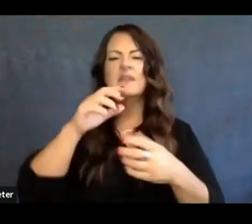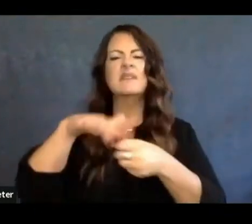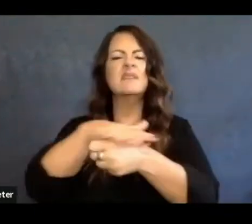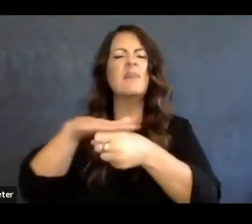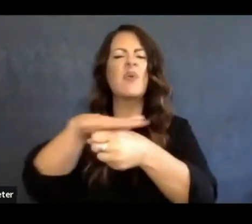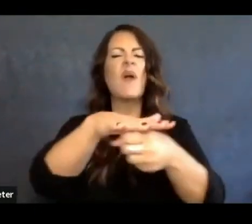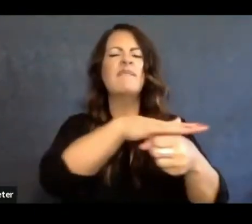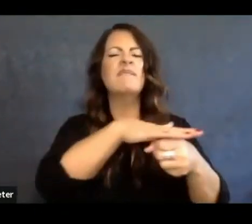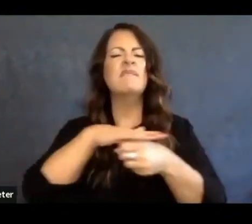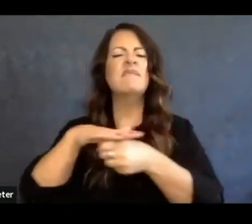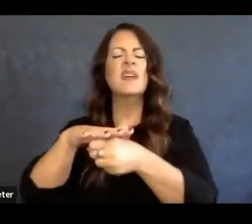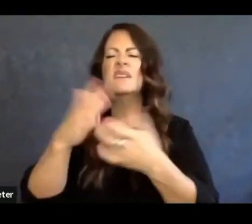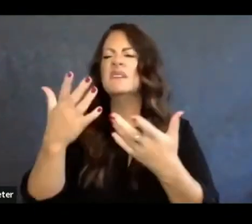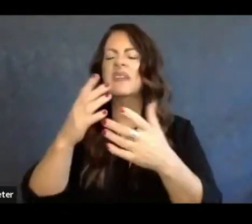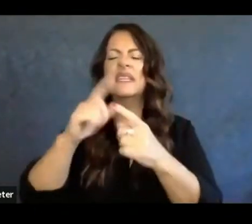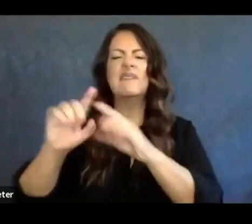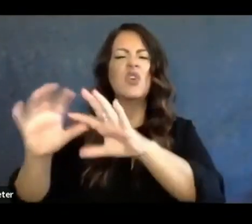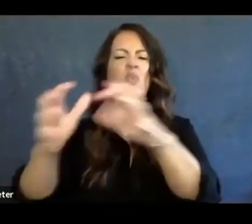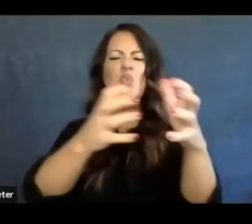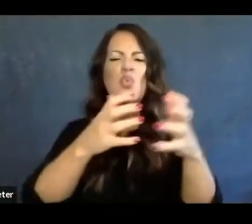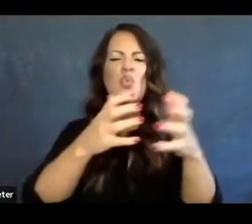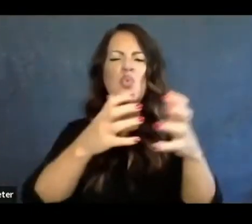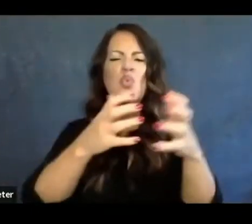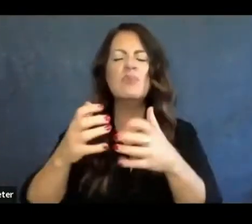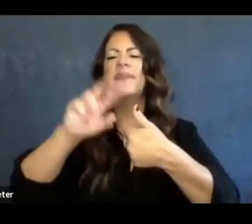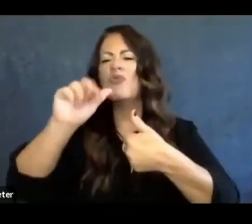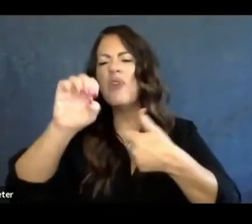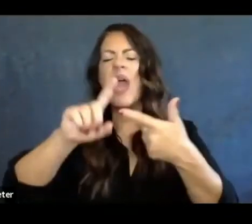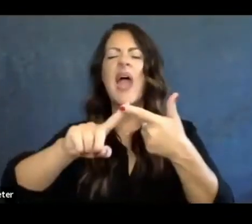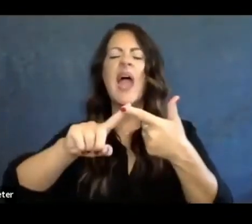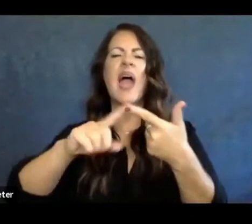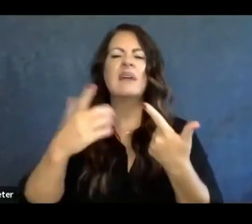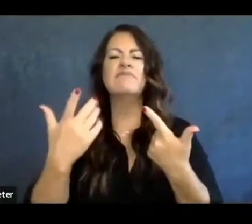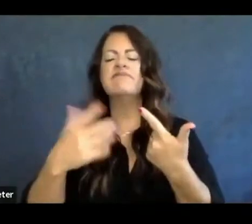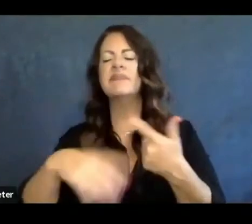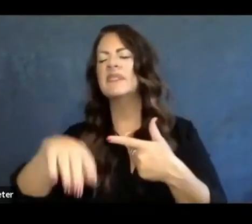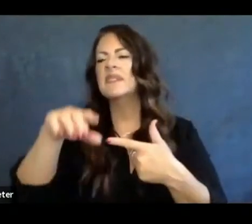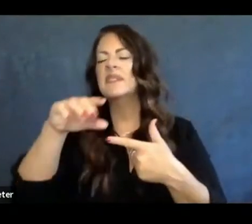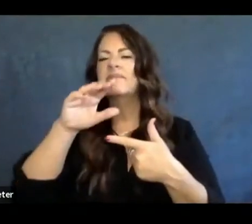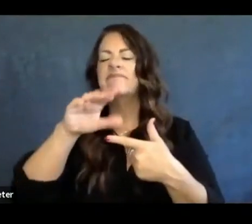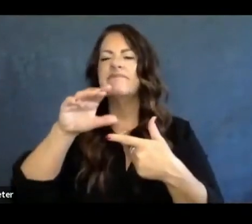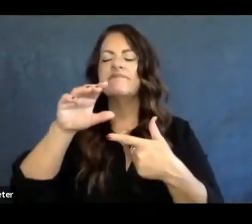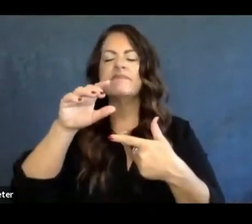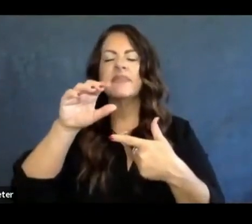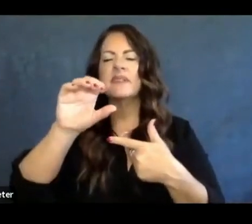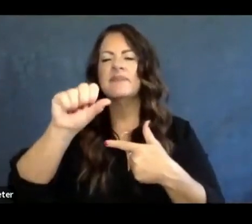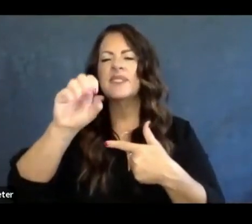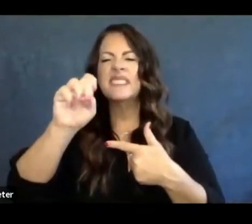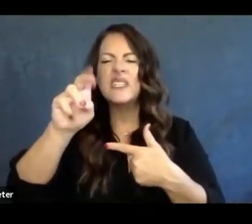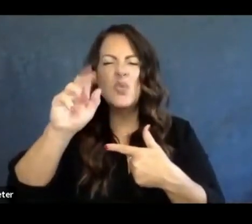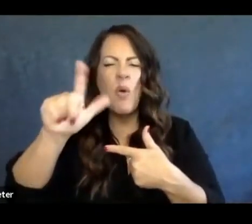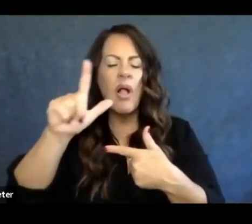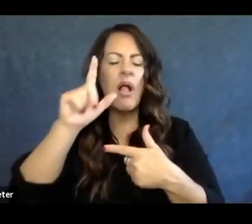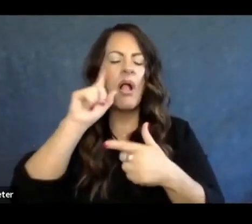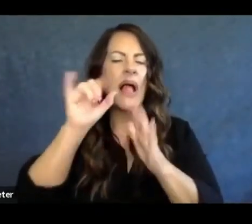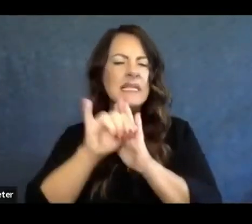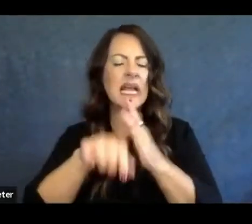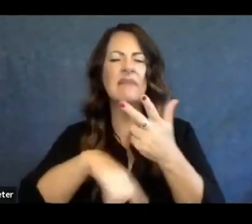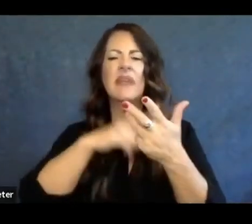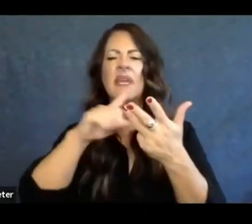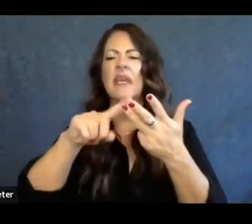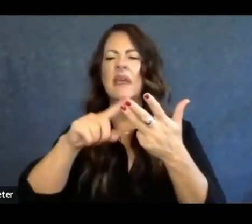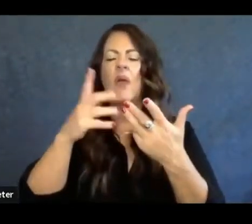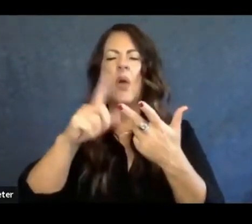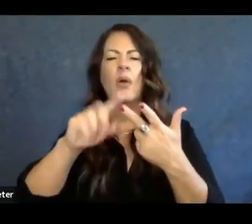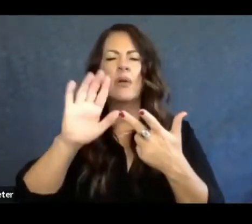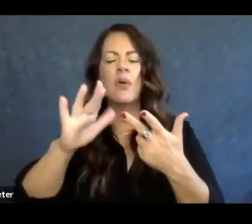about with many of you: race, ethnicity, sexual orientation, gender identity, tying it exactly to the county and the